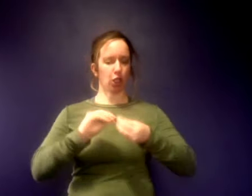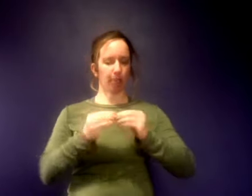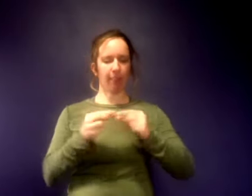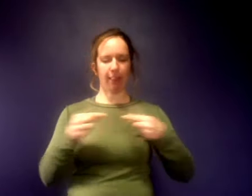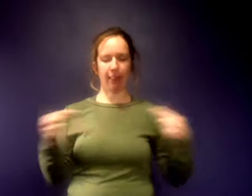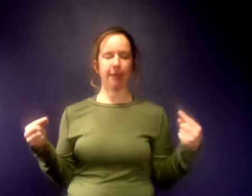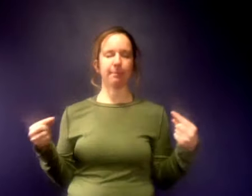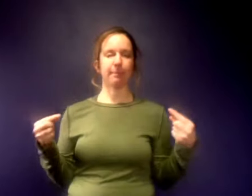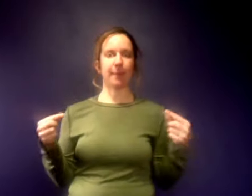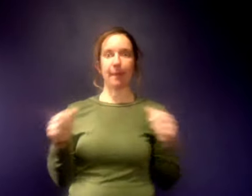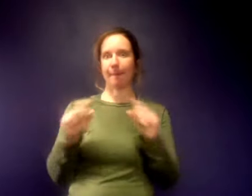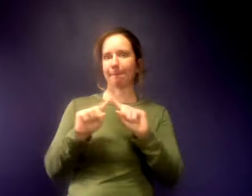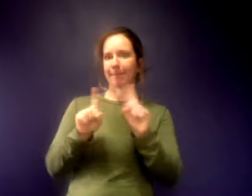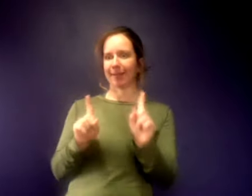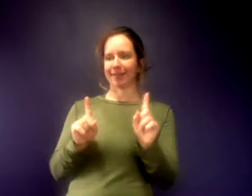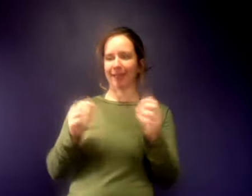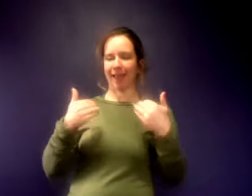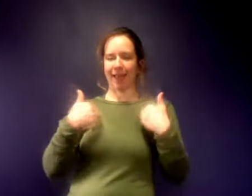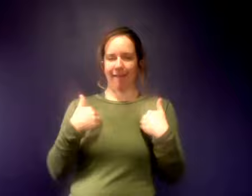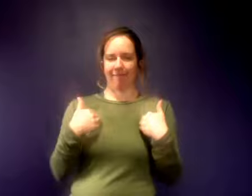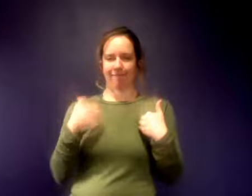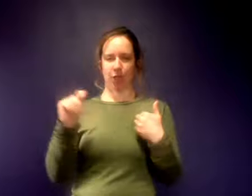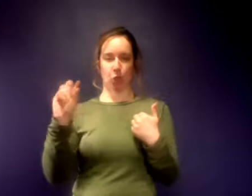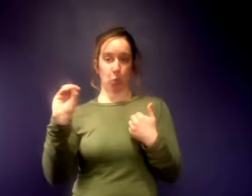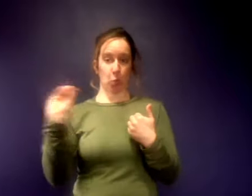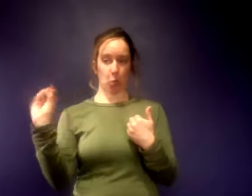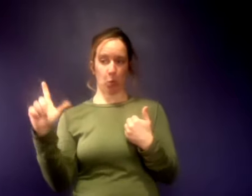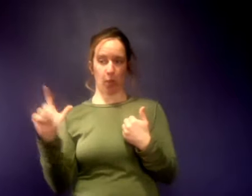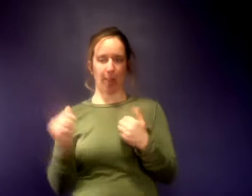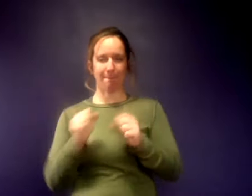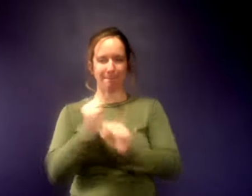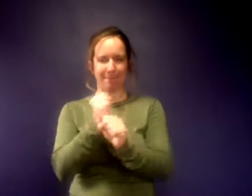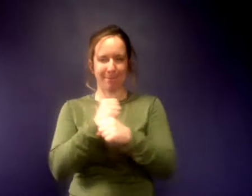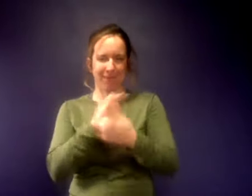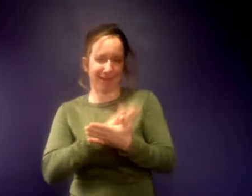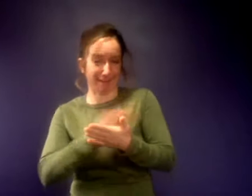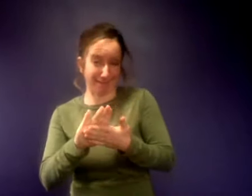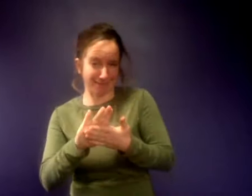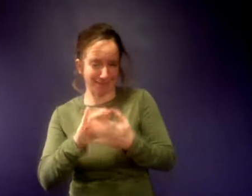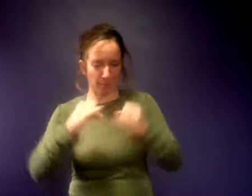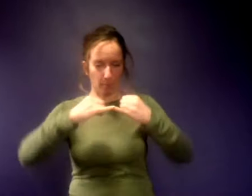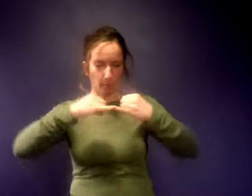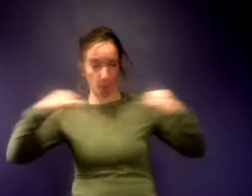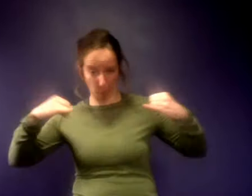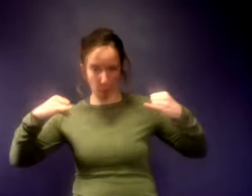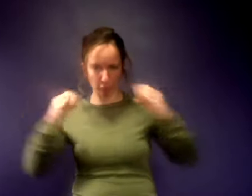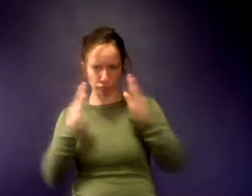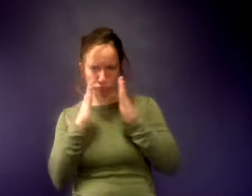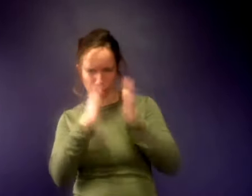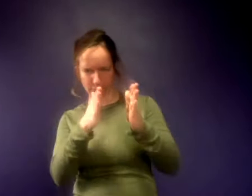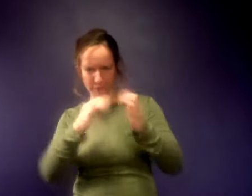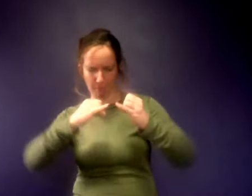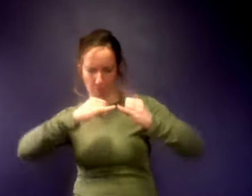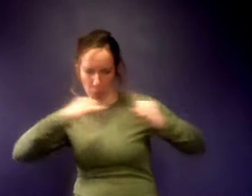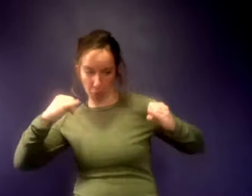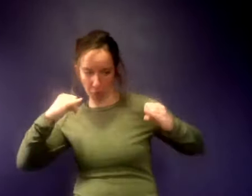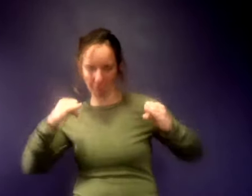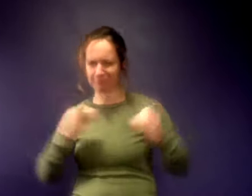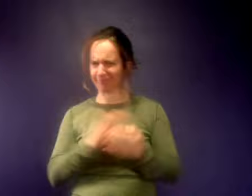amazing. Let me see. Oh, yeah, look at that. Okay, so that's a nice looking line.